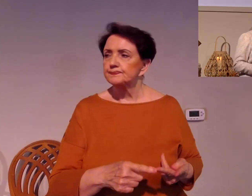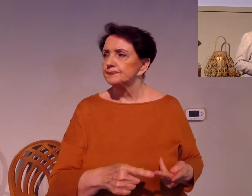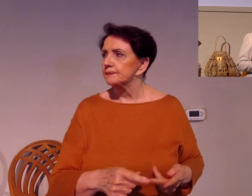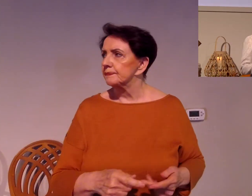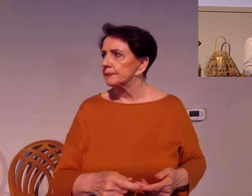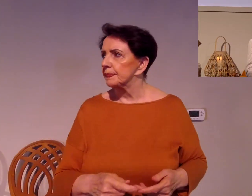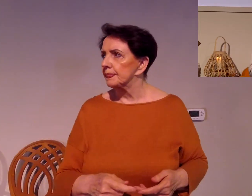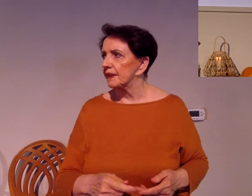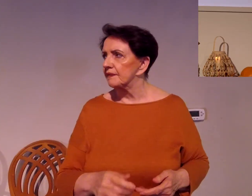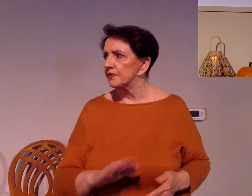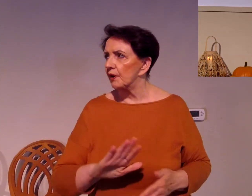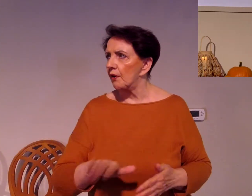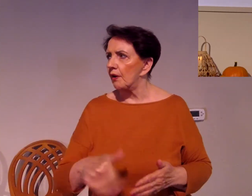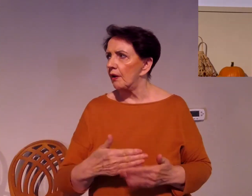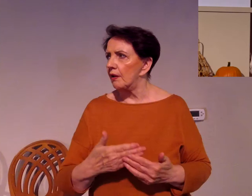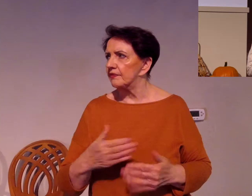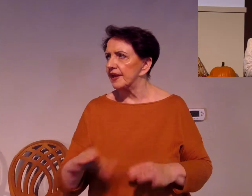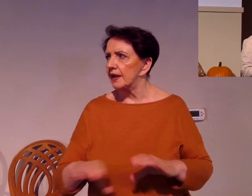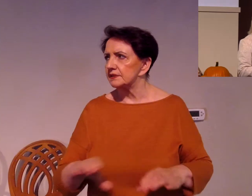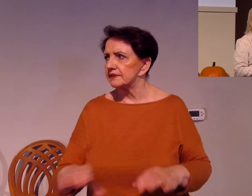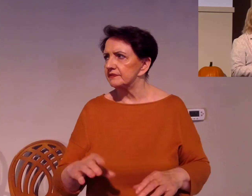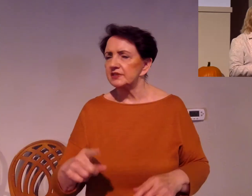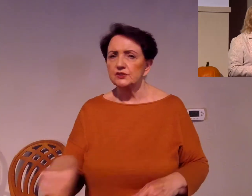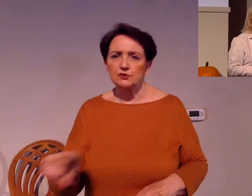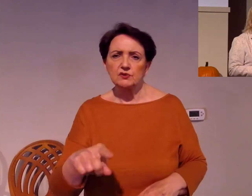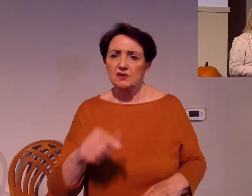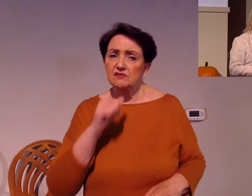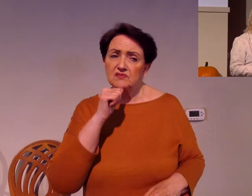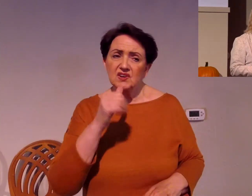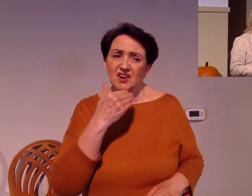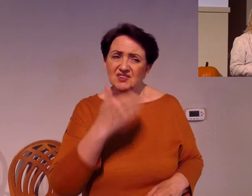are all the activities that you're actually not good at.